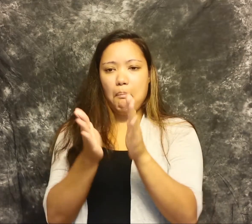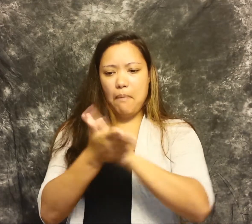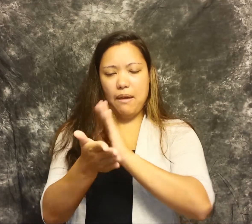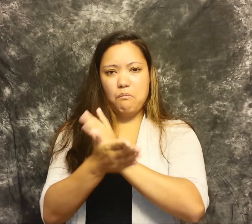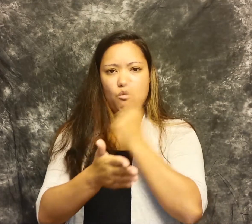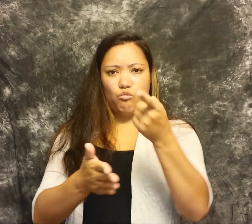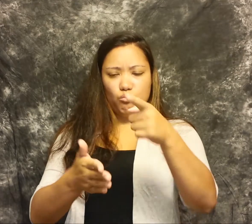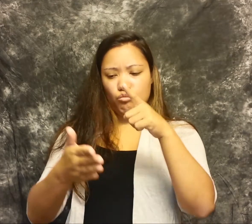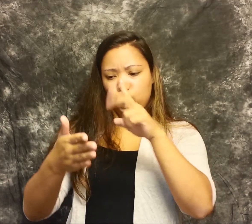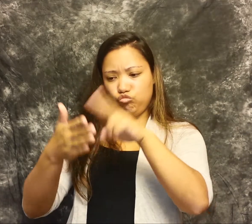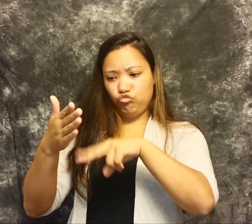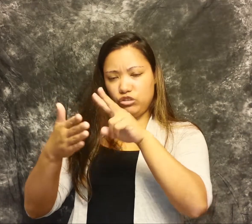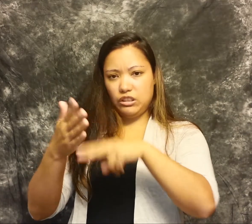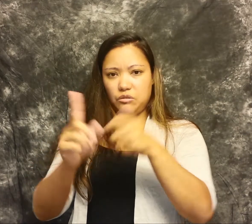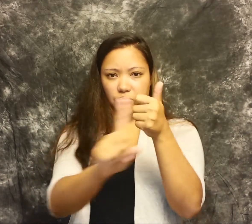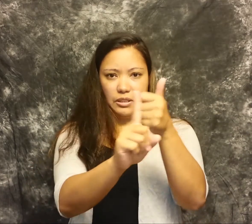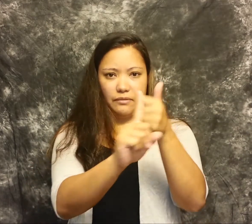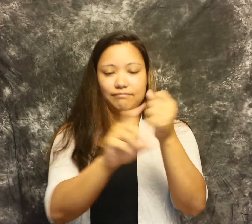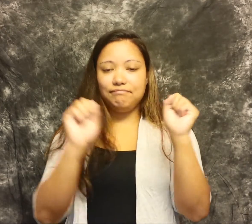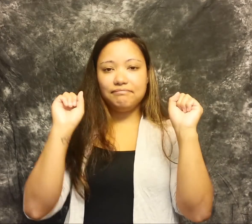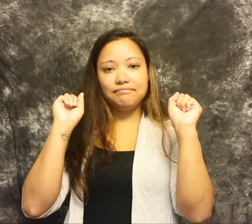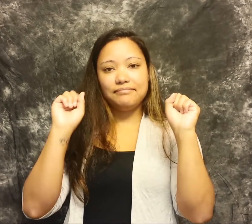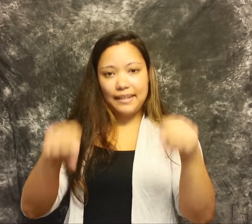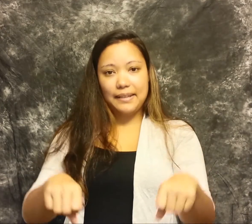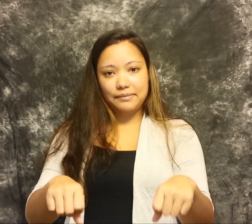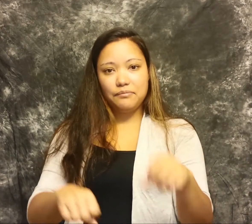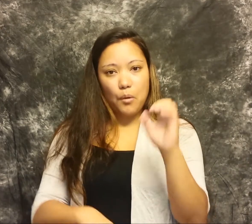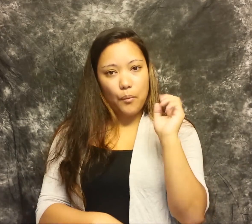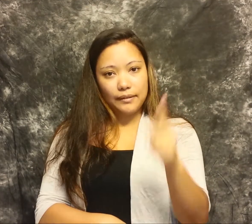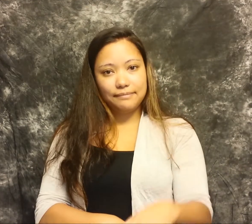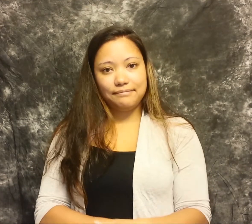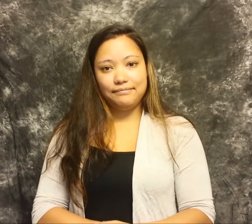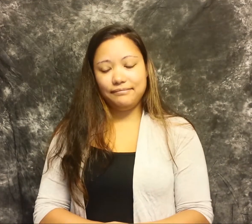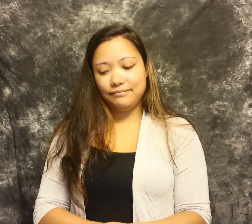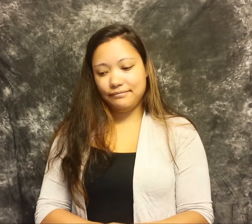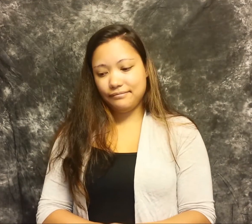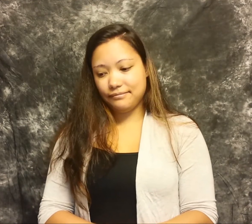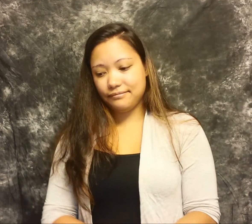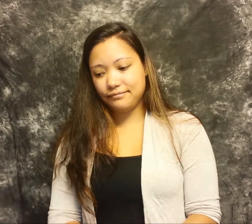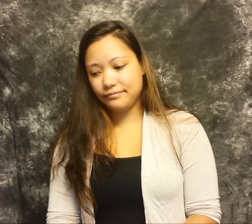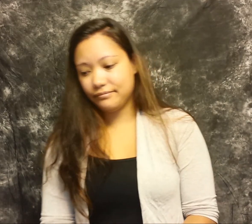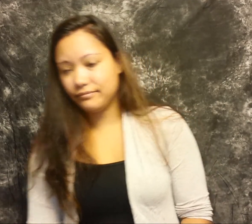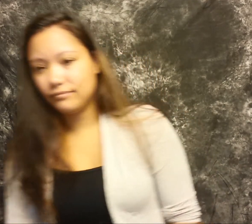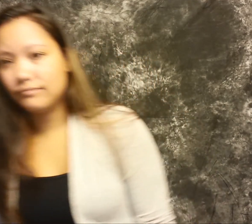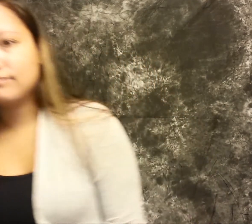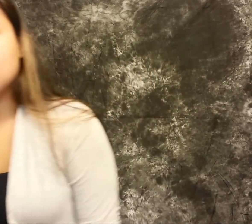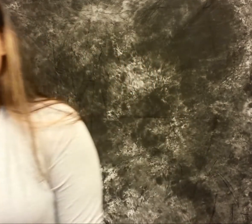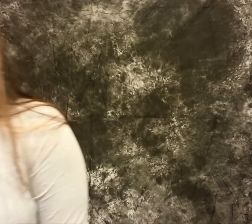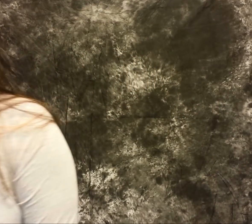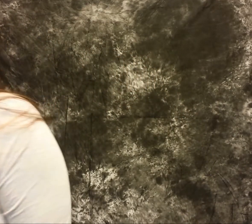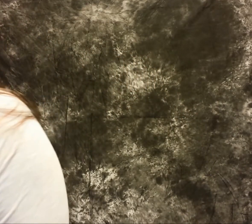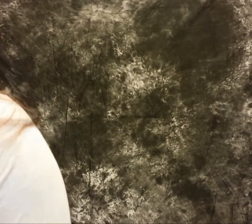back there, you can just hold on to them and I'll get them at the end. And actually, let me put some here in case people show up